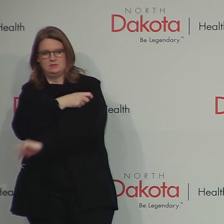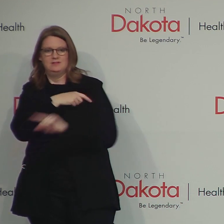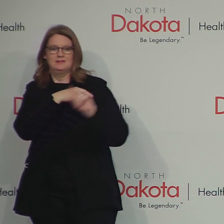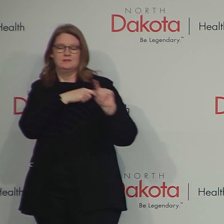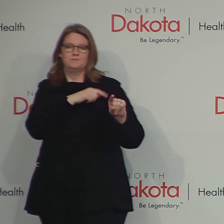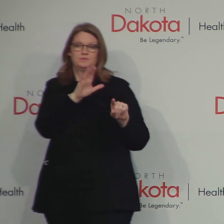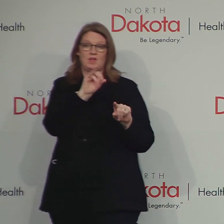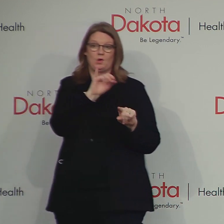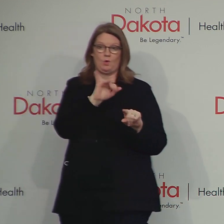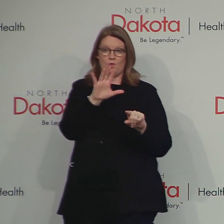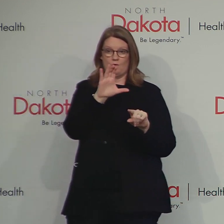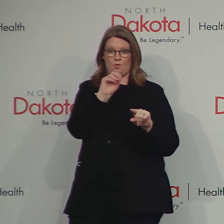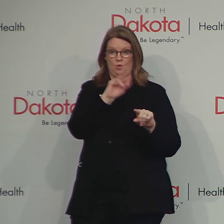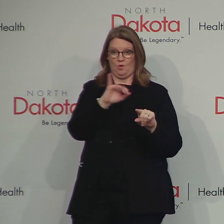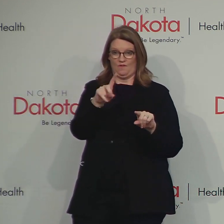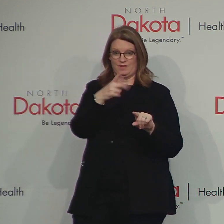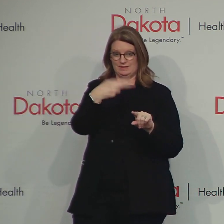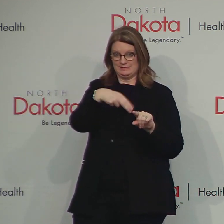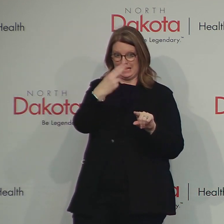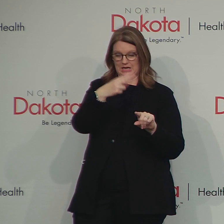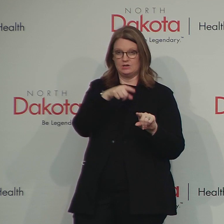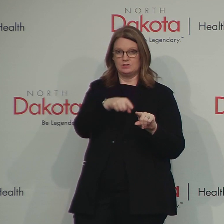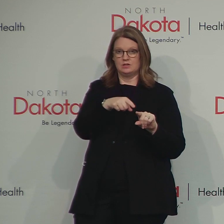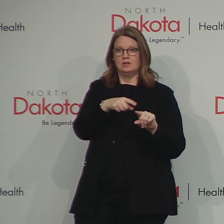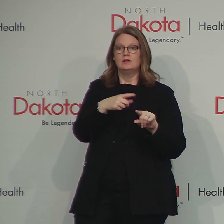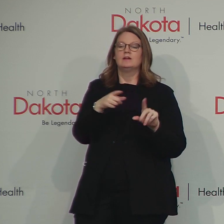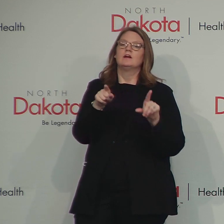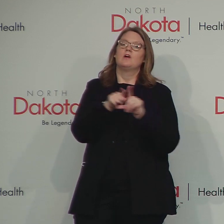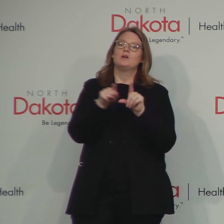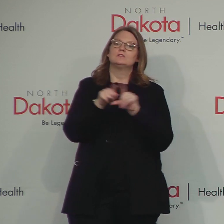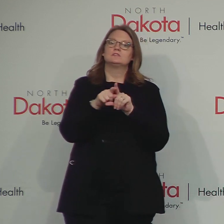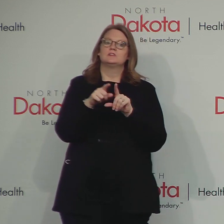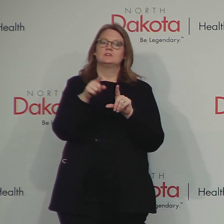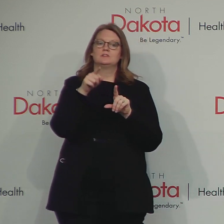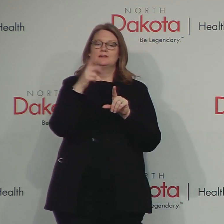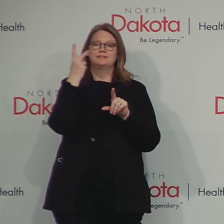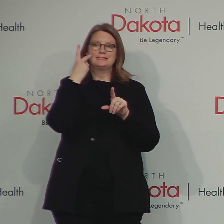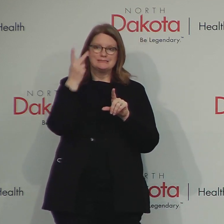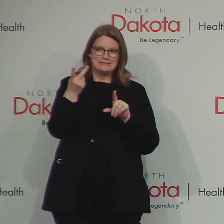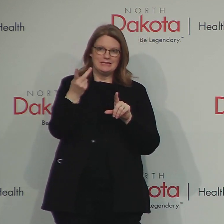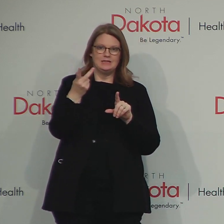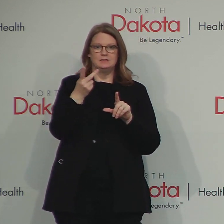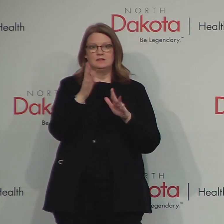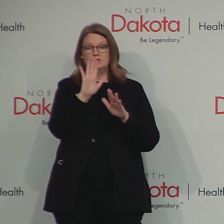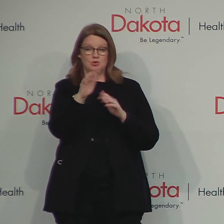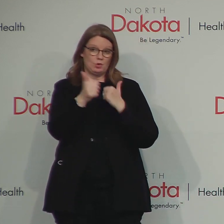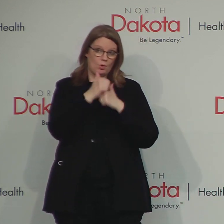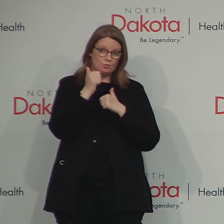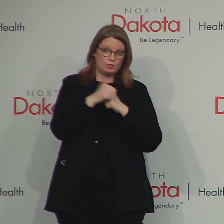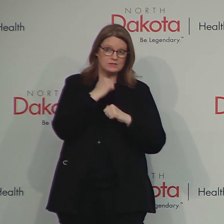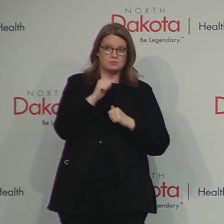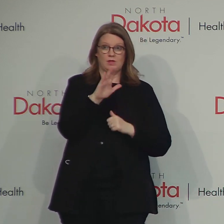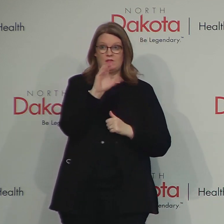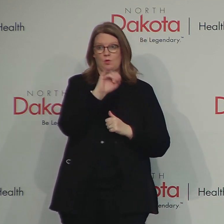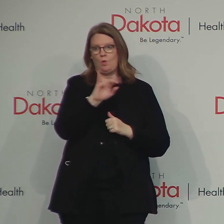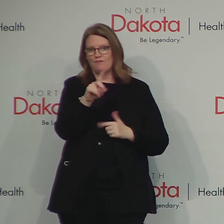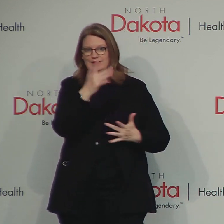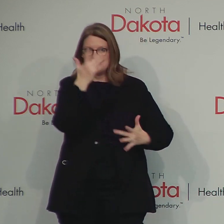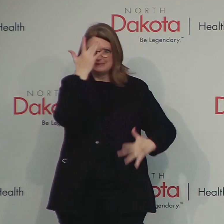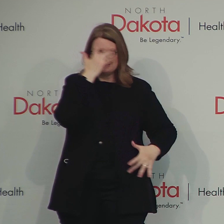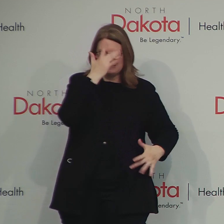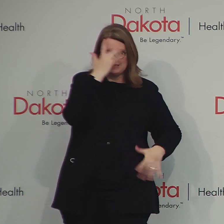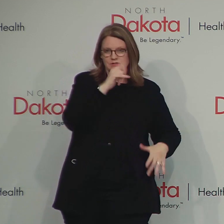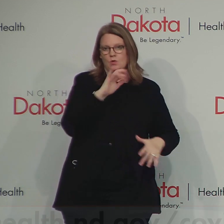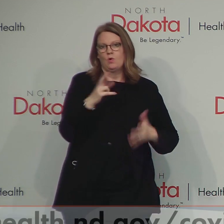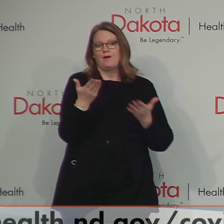higher. But again, as Dr. Ranum said, as I mentioned, you have to put that in perspective as to what your risks are with COVID disease or what your risks are